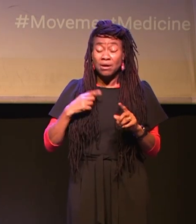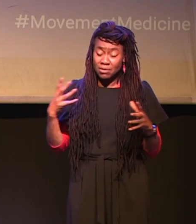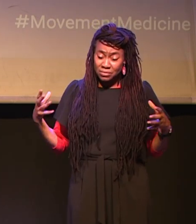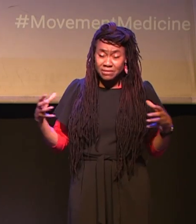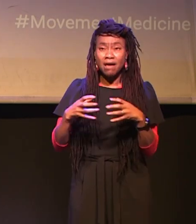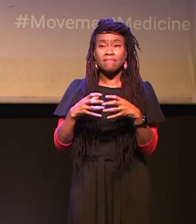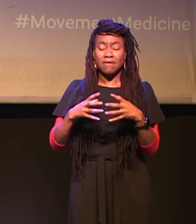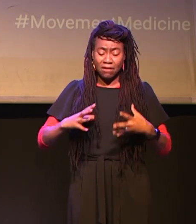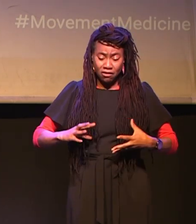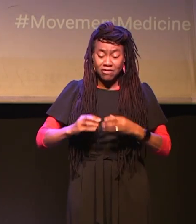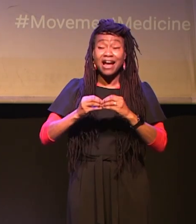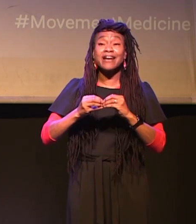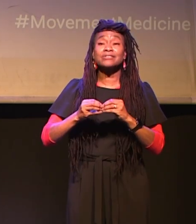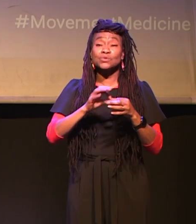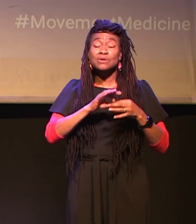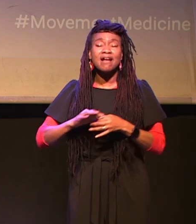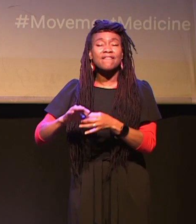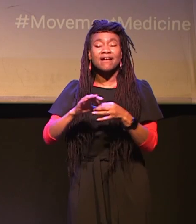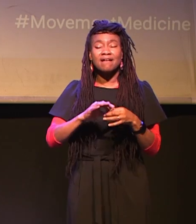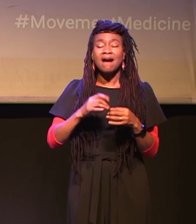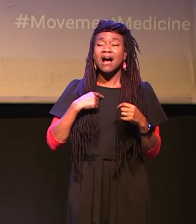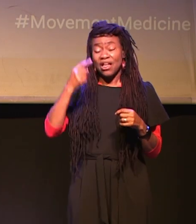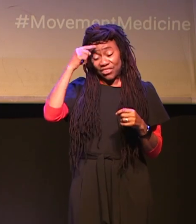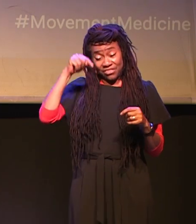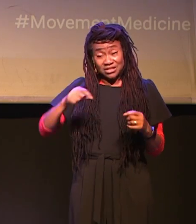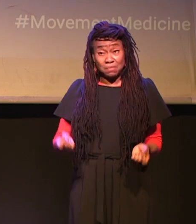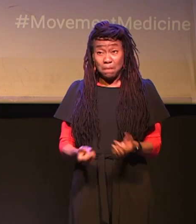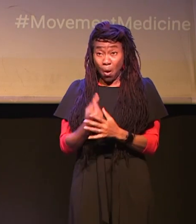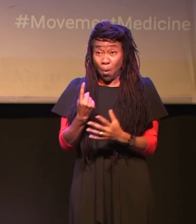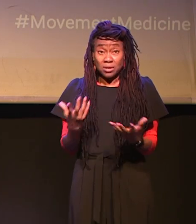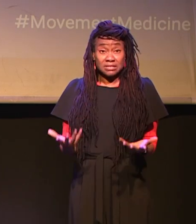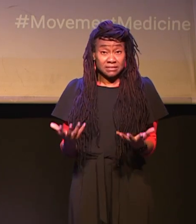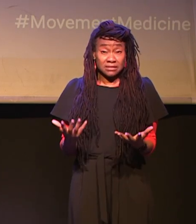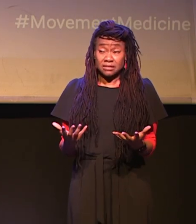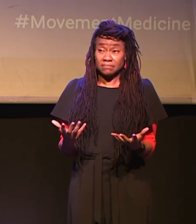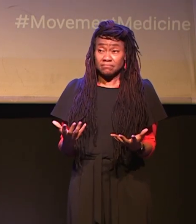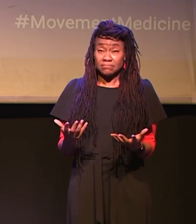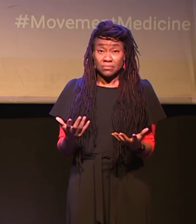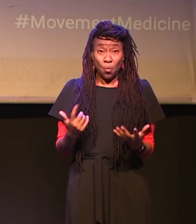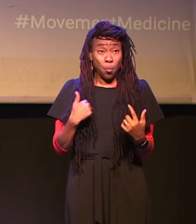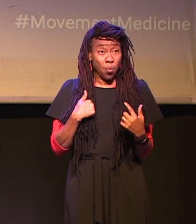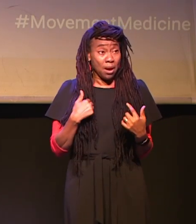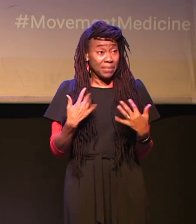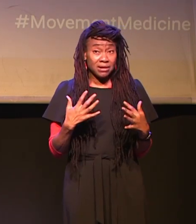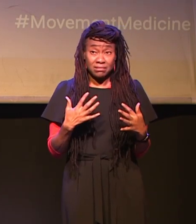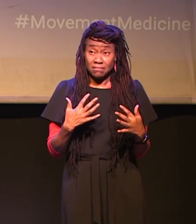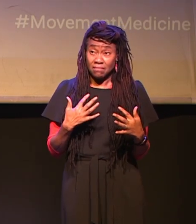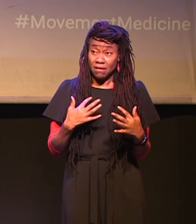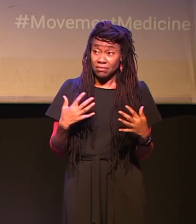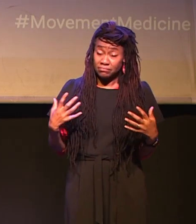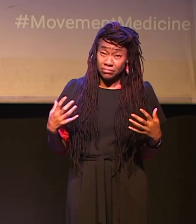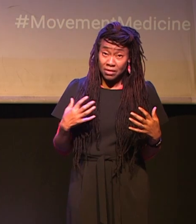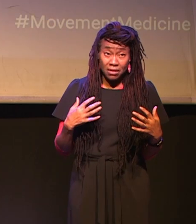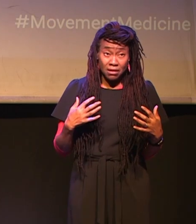Because I think that's what this moment is inviting us to do, right? Like, we could be absolutely, and I understand the desperation.